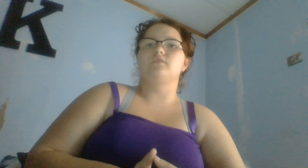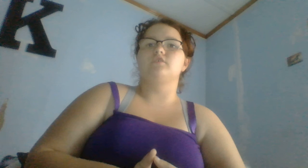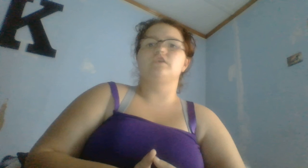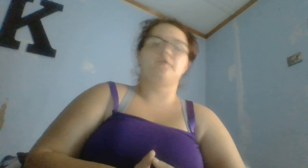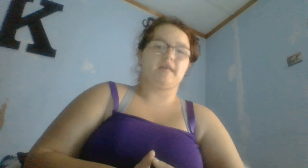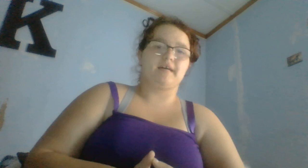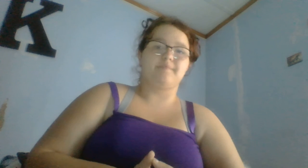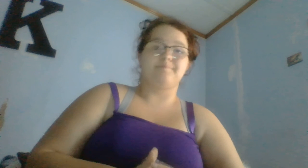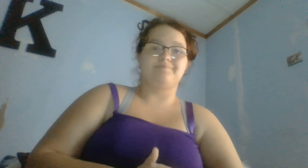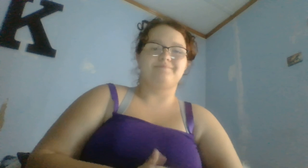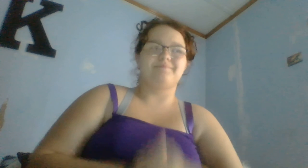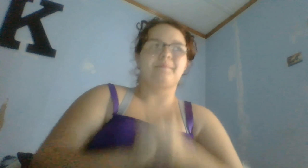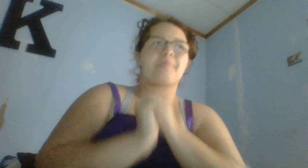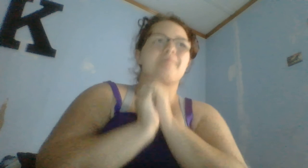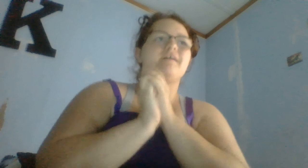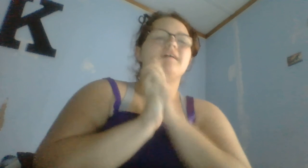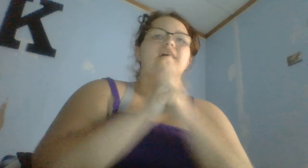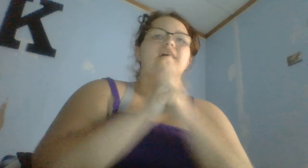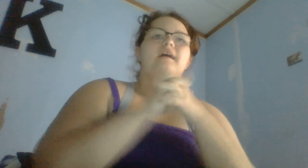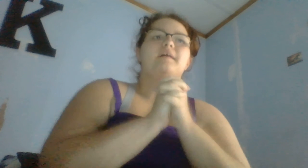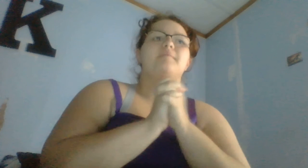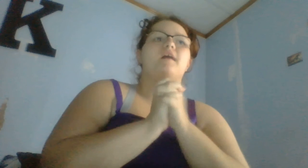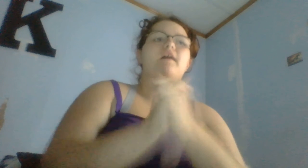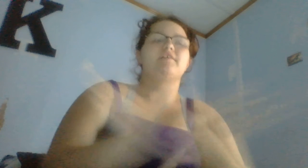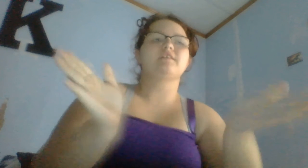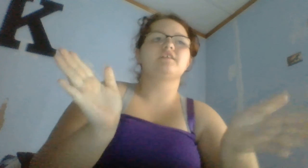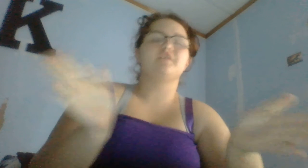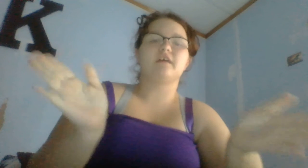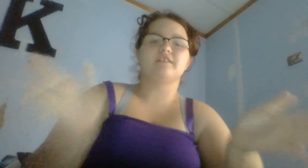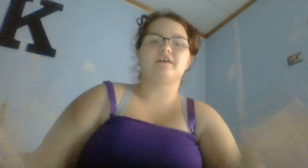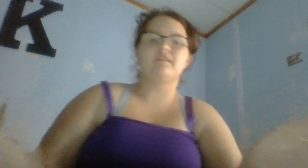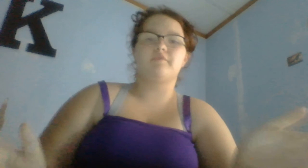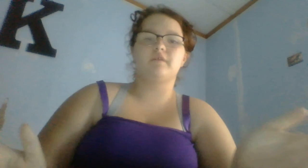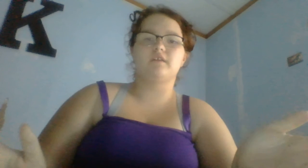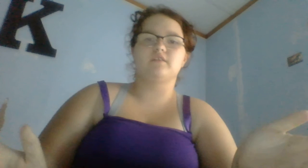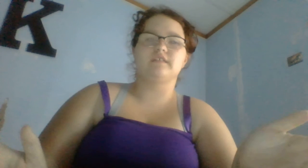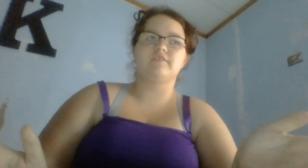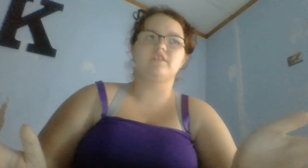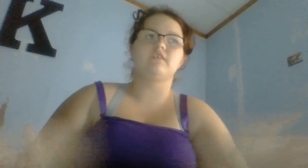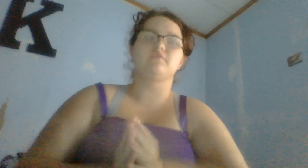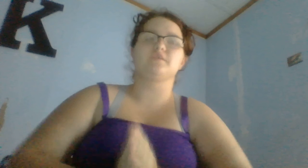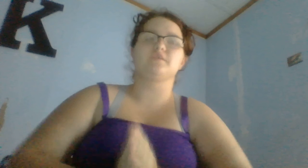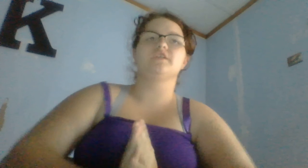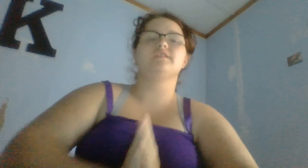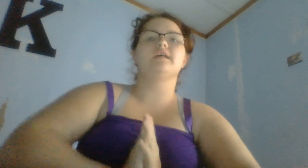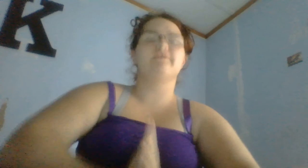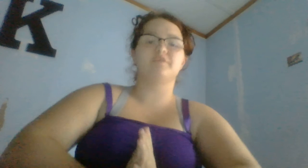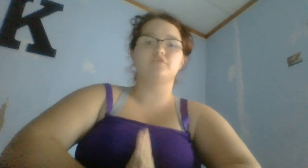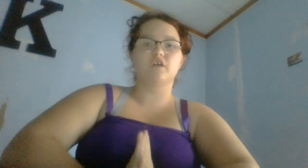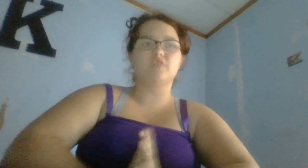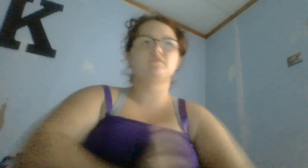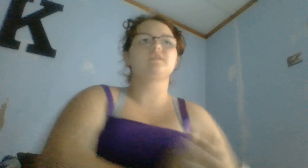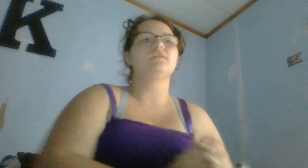so yeah um obviously you guys know how the one dollar savings challenge works if you don't